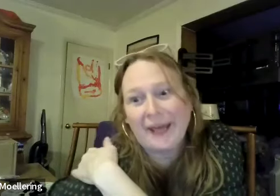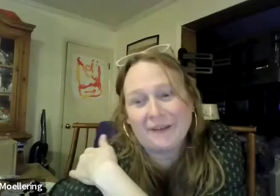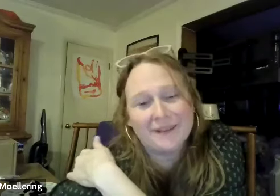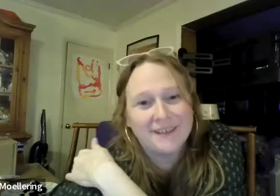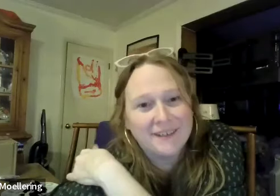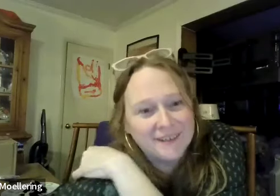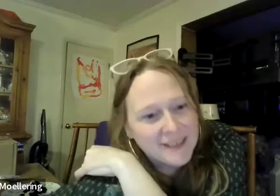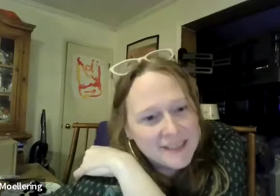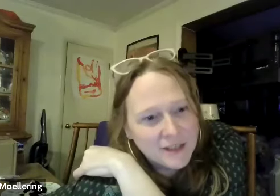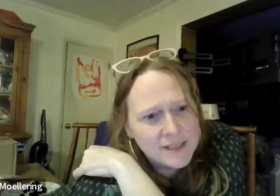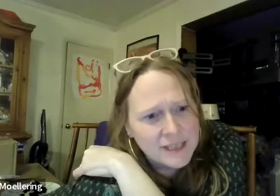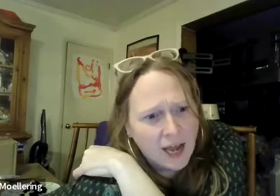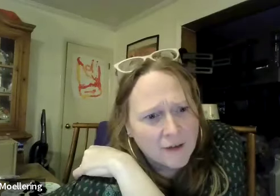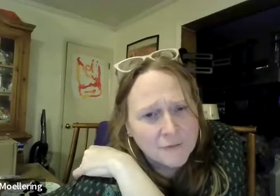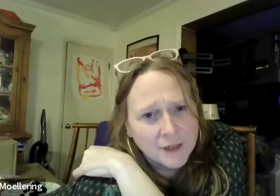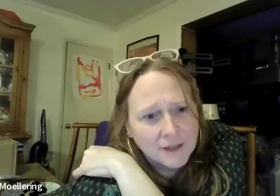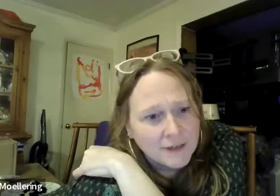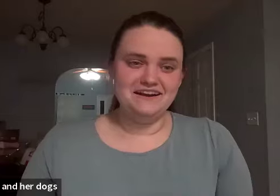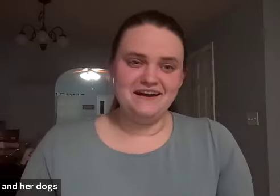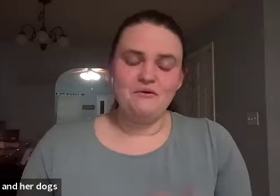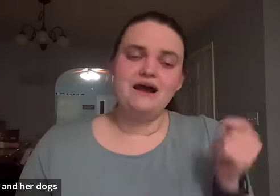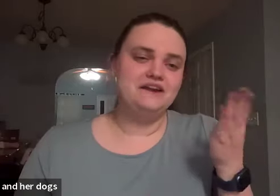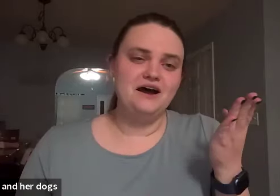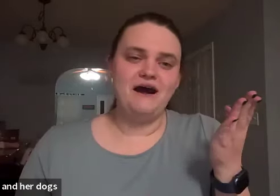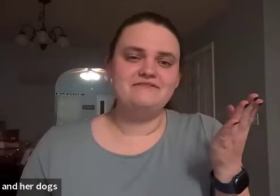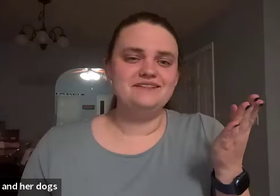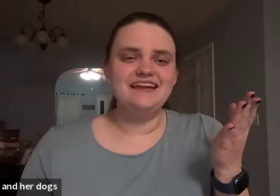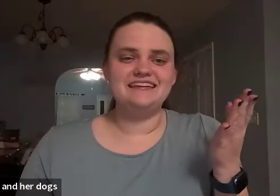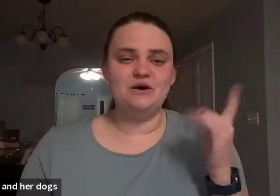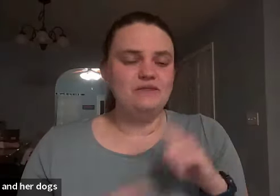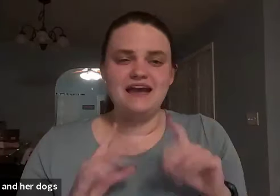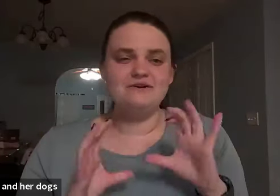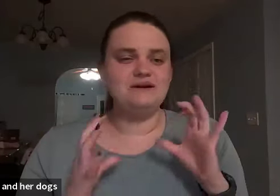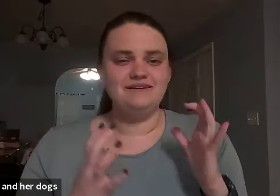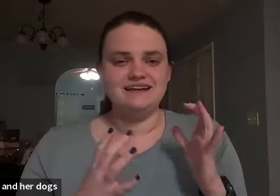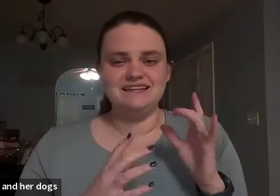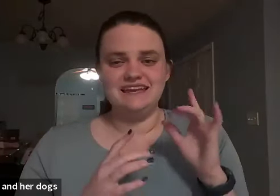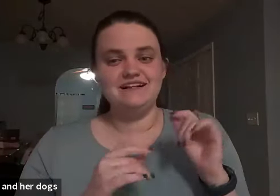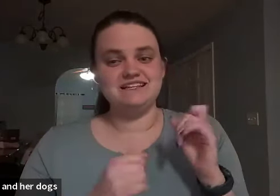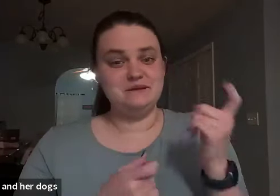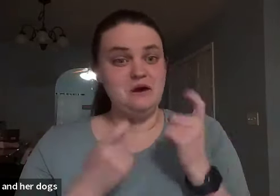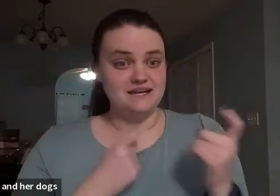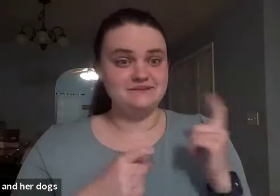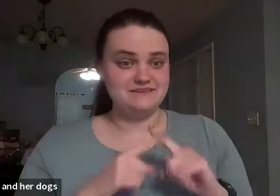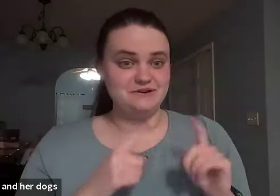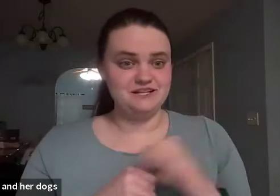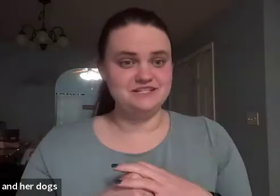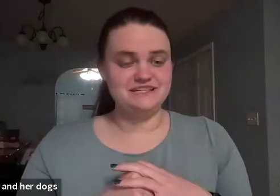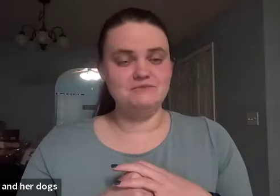bad. That's the I, good stuff. I know, I know. I feel like it's only ever when like in class, if people ask me different questions and I'm